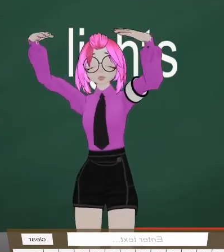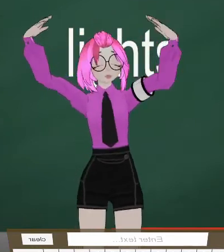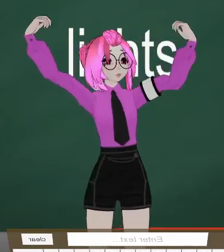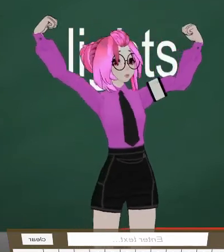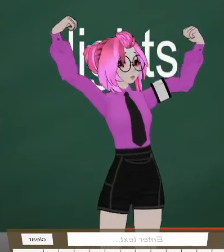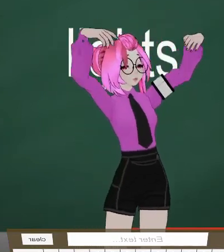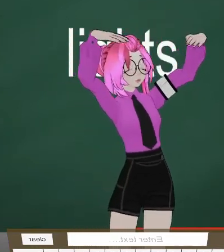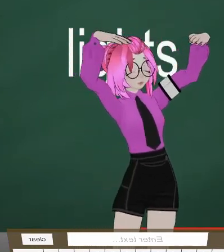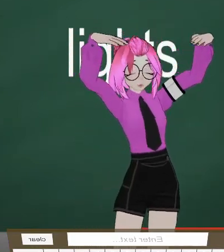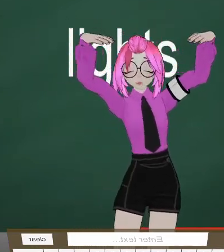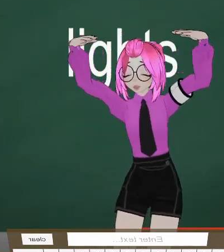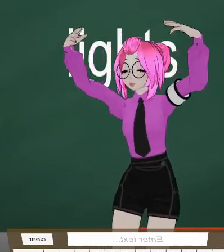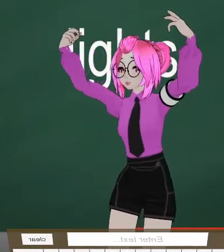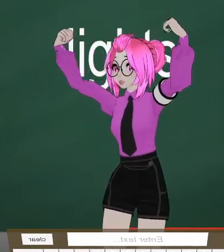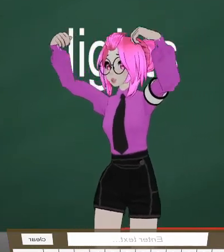okay so that makes sense